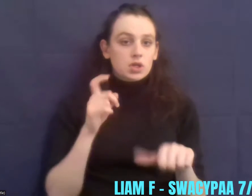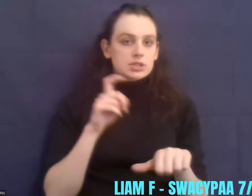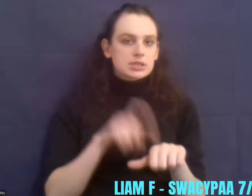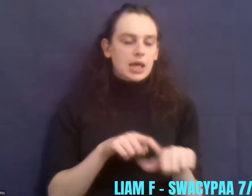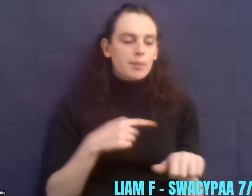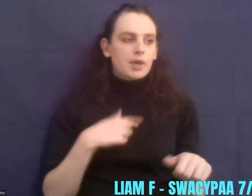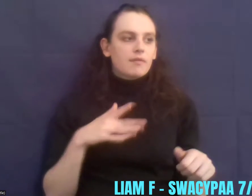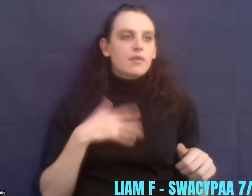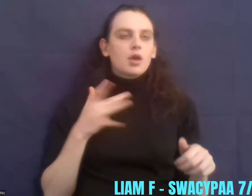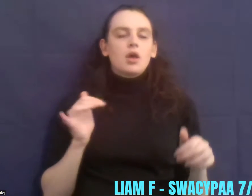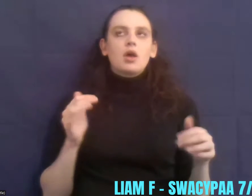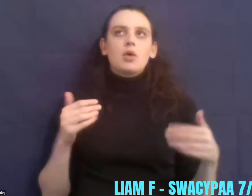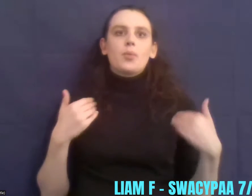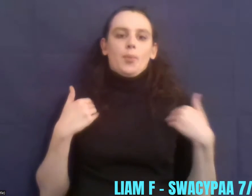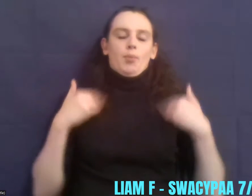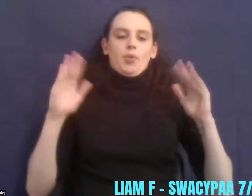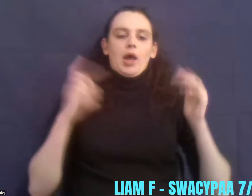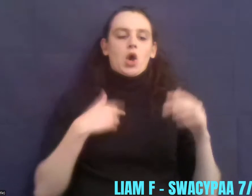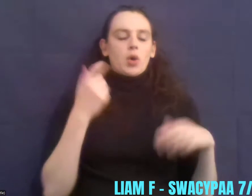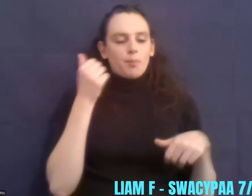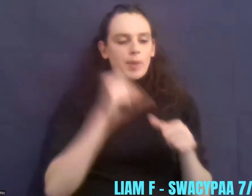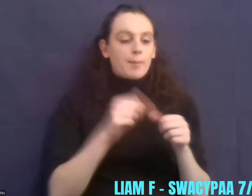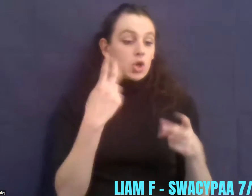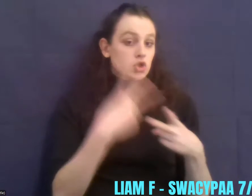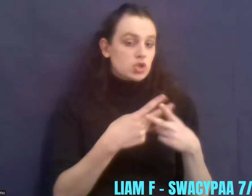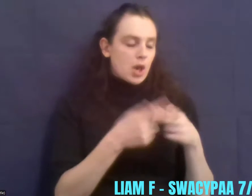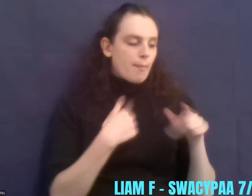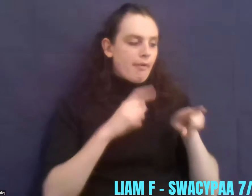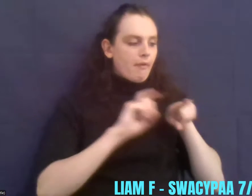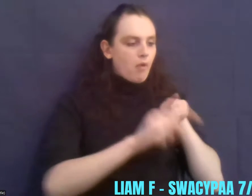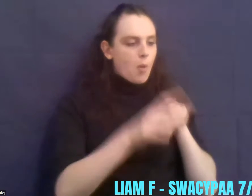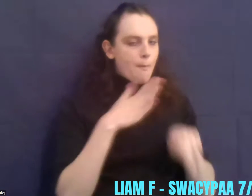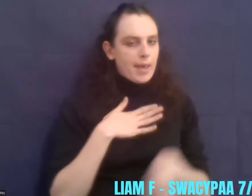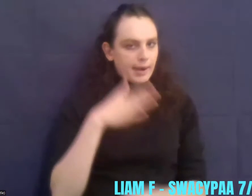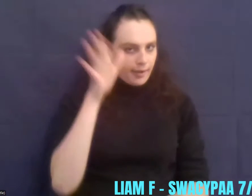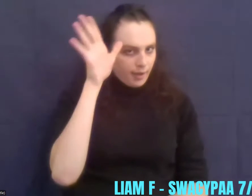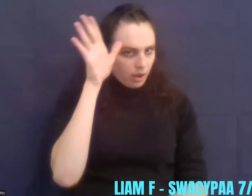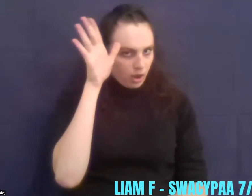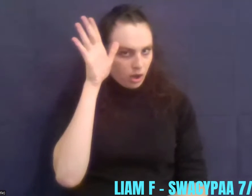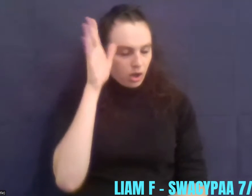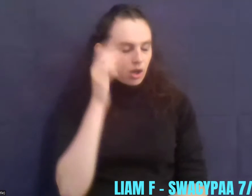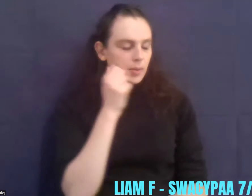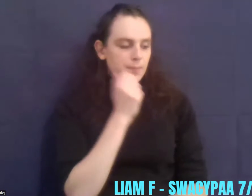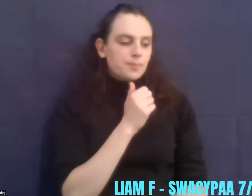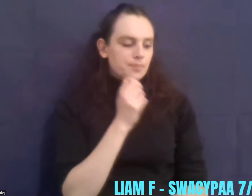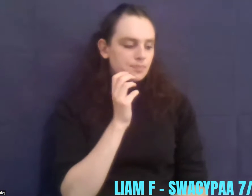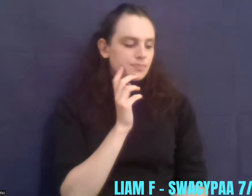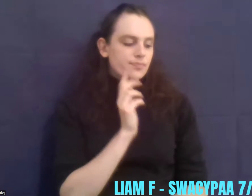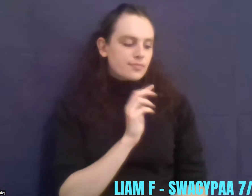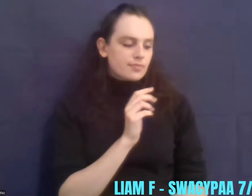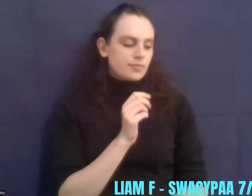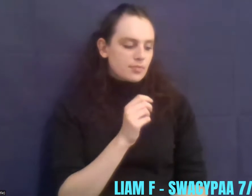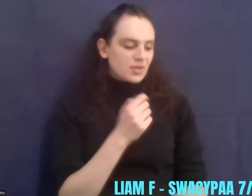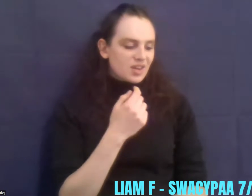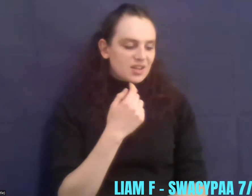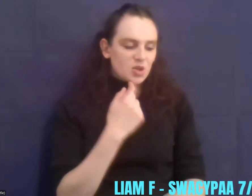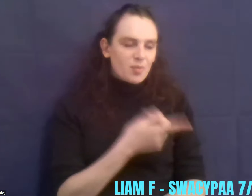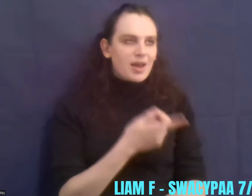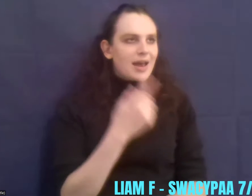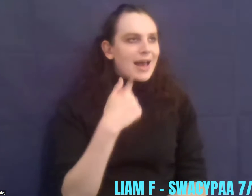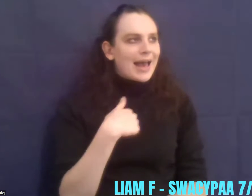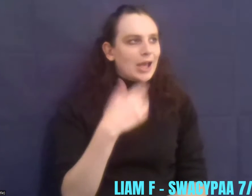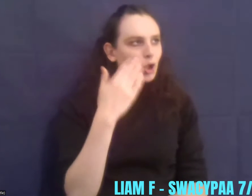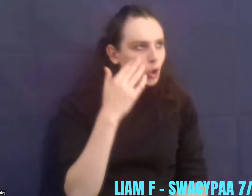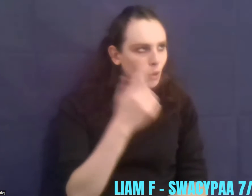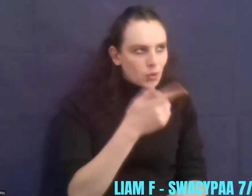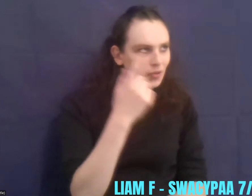remember calling my dad from jail and saying, I think I need to go to rehab. And he's like,